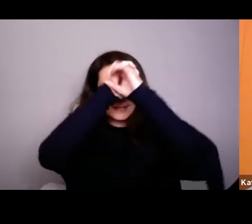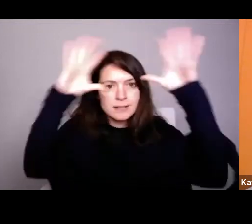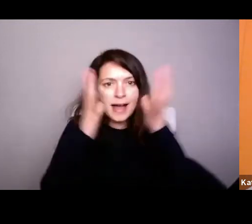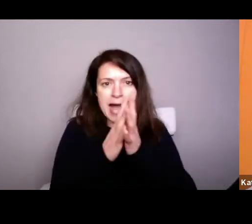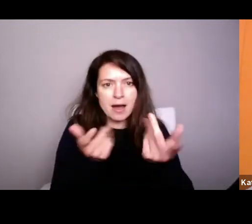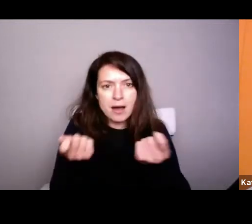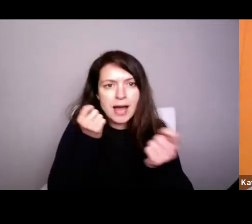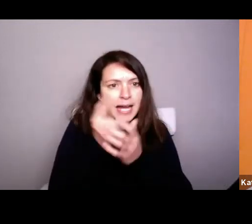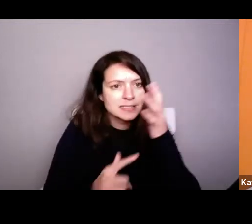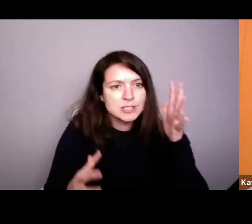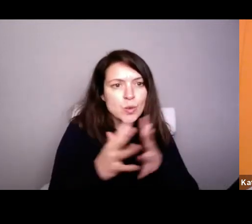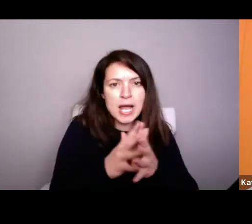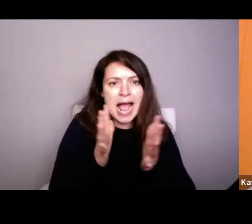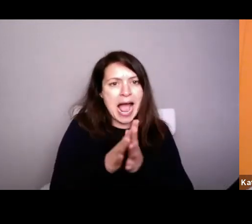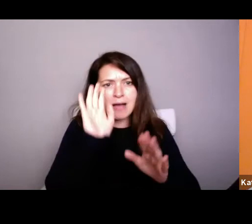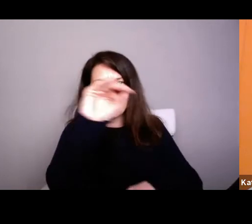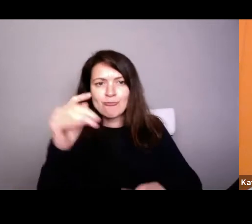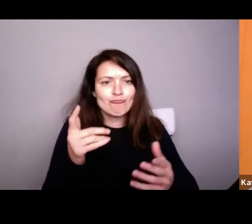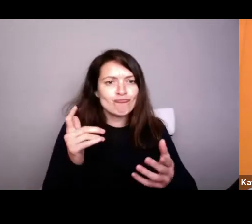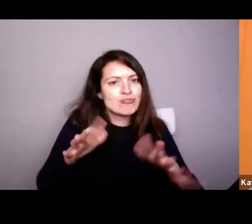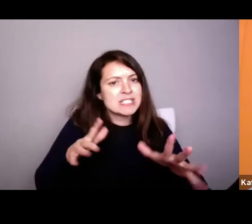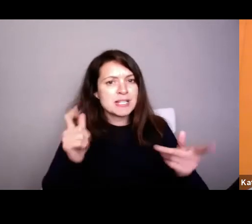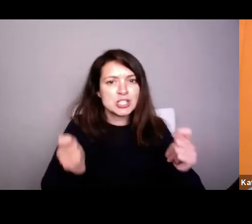start our careers on an equal footing.